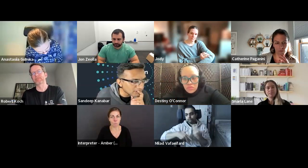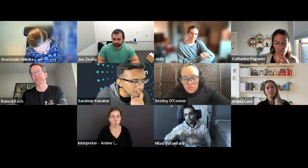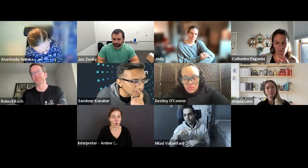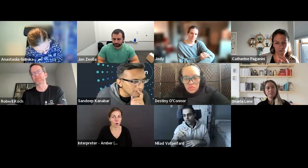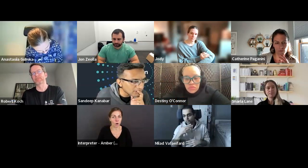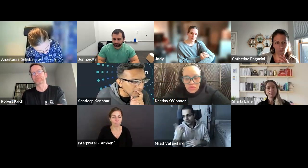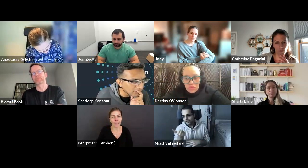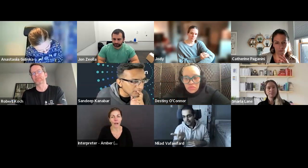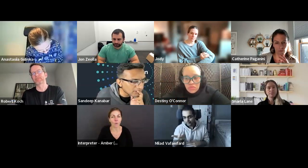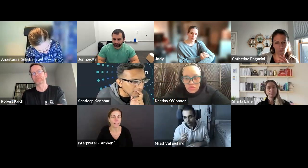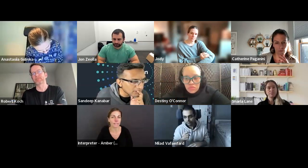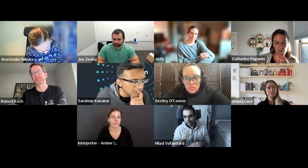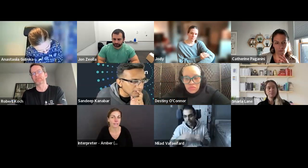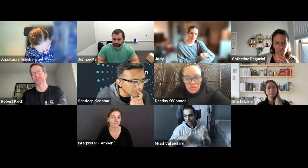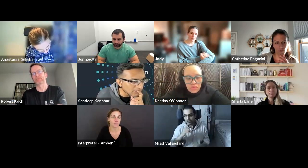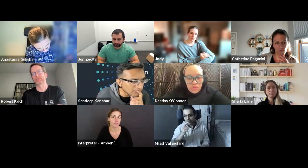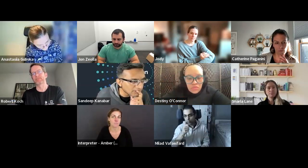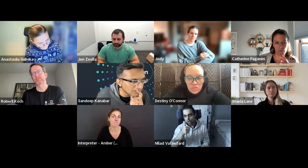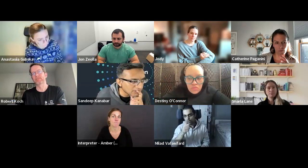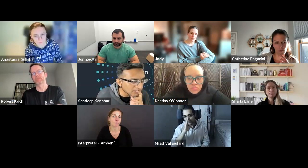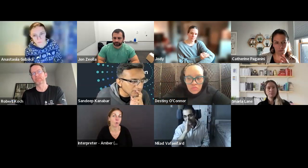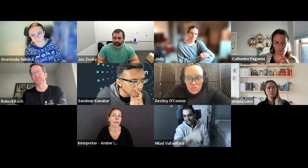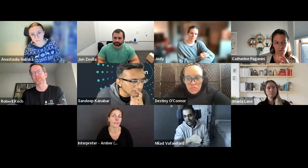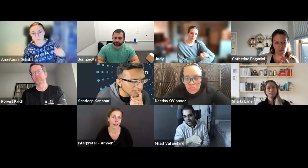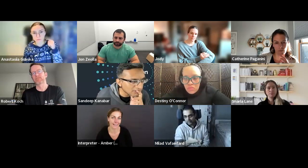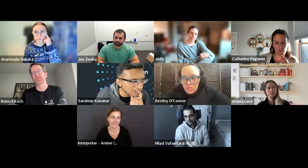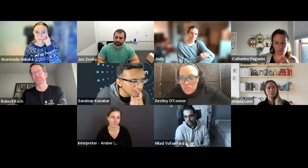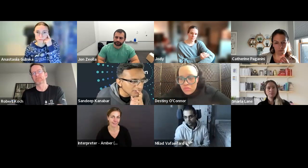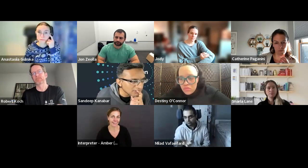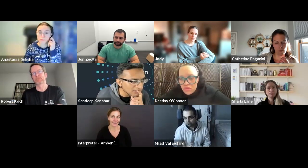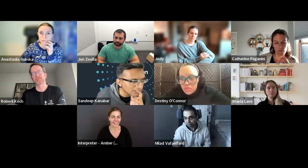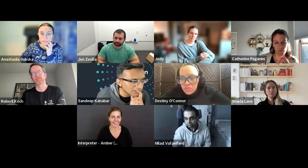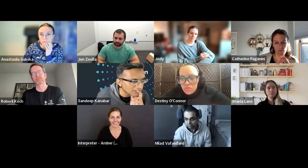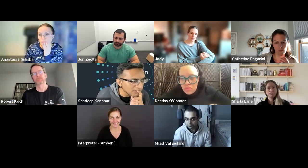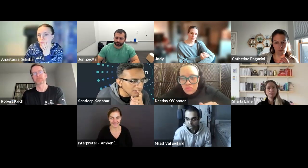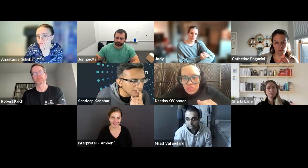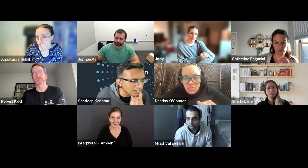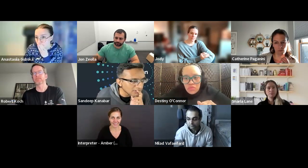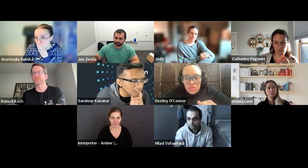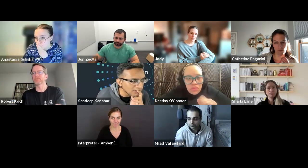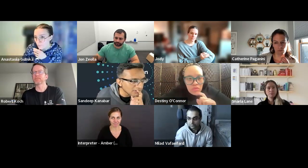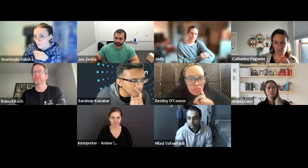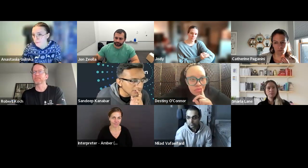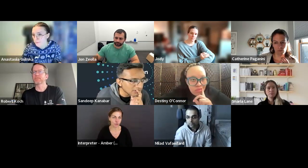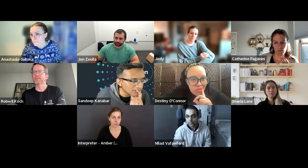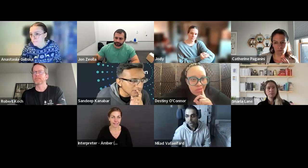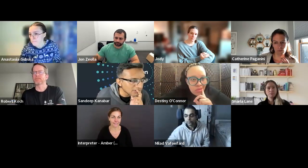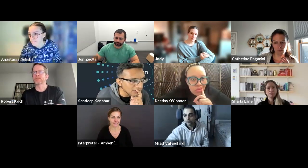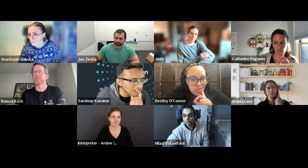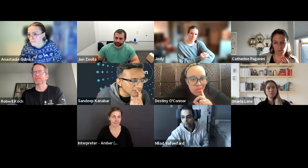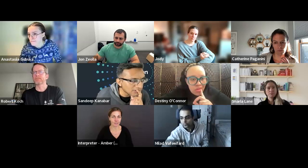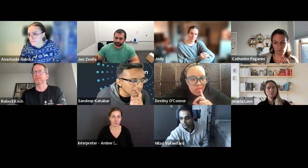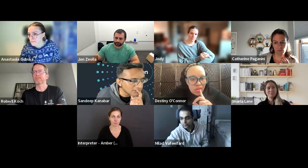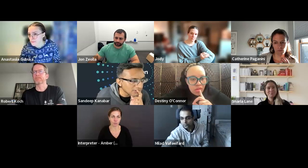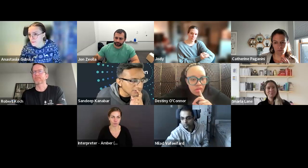on more how we can get that to be more interactive and direct,